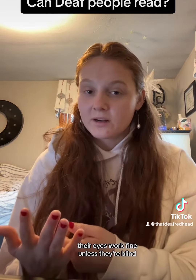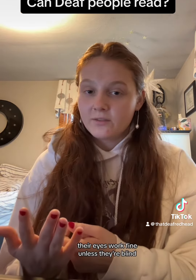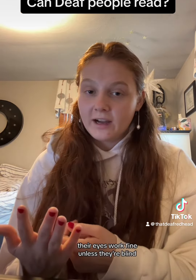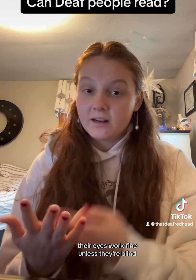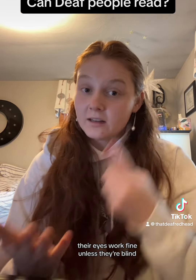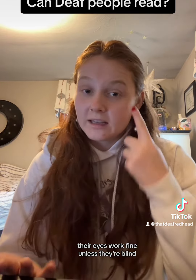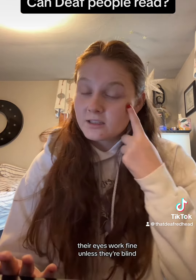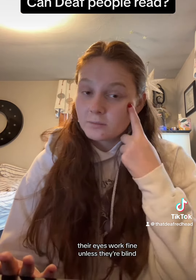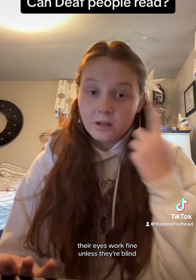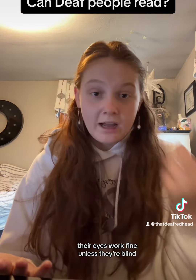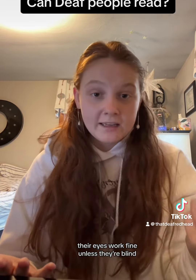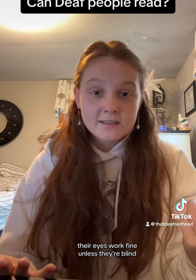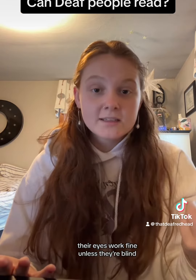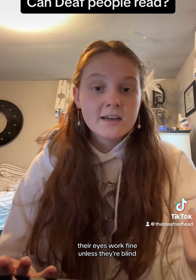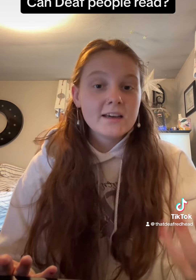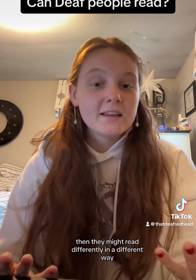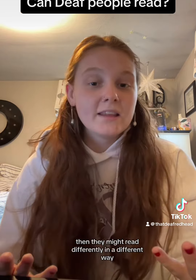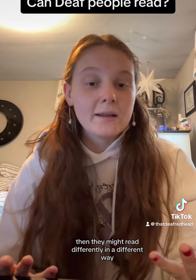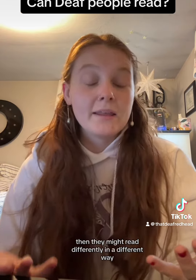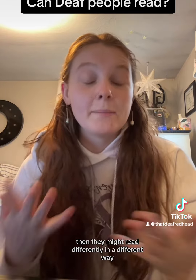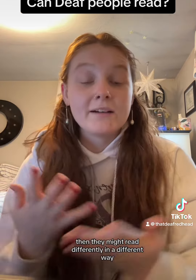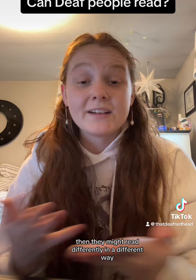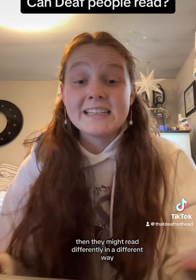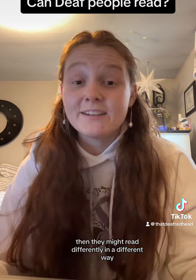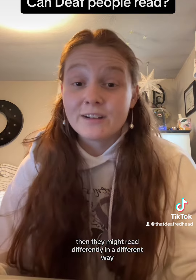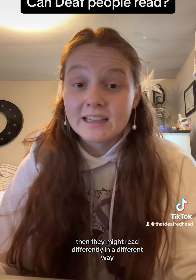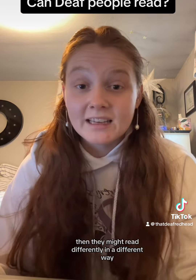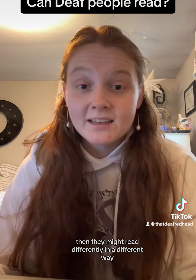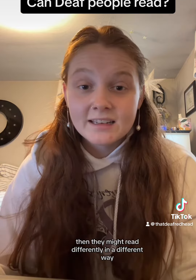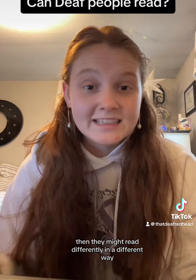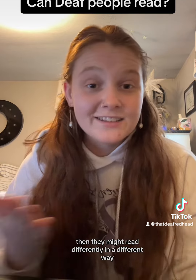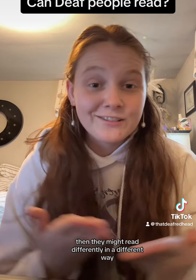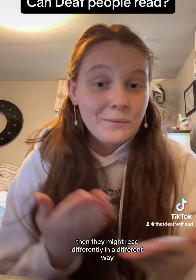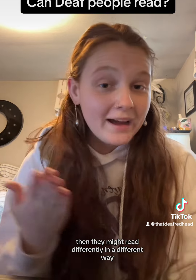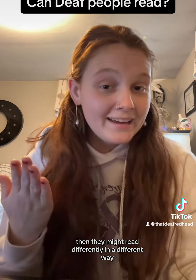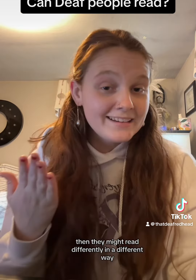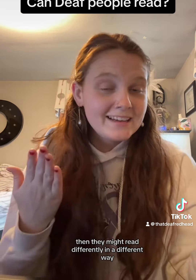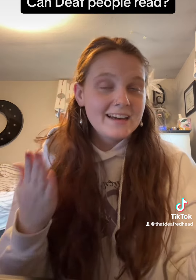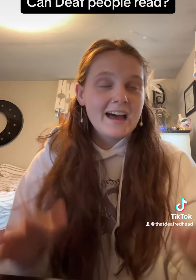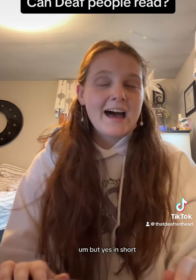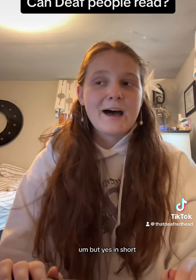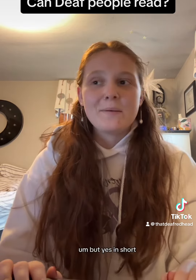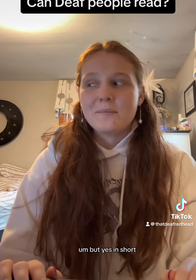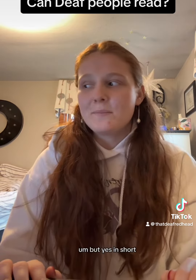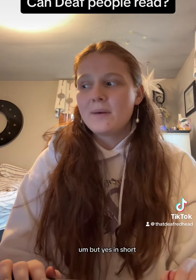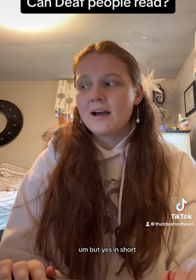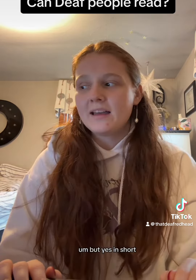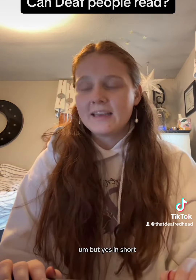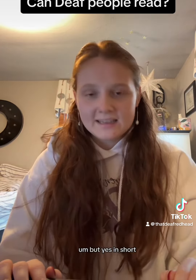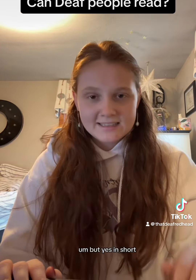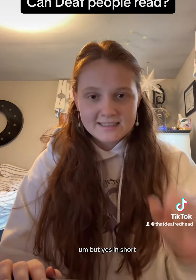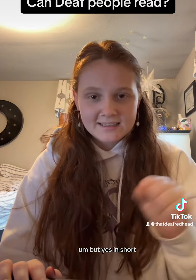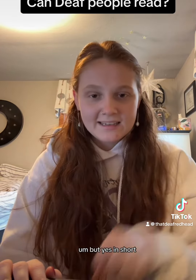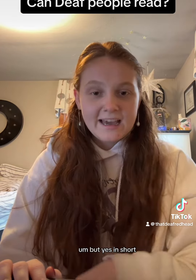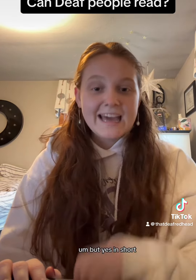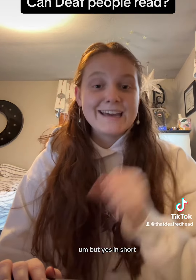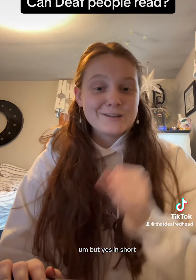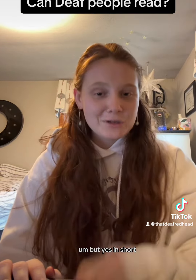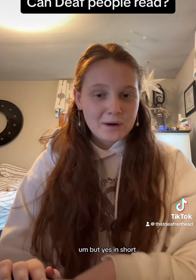fine unless they're blind. Then they might read differently in a different way. But yes, in